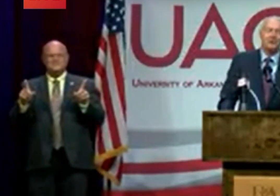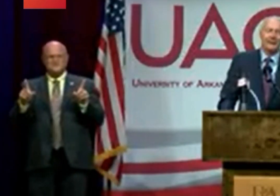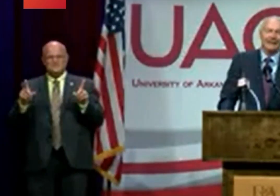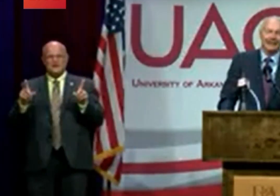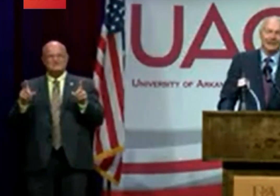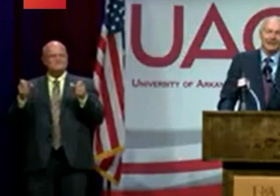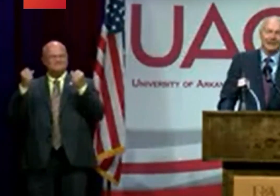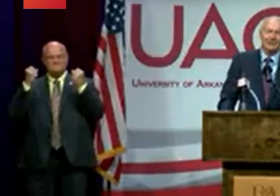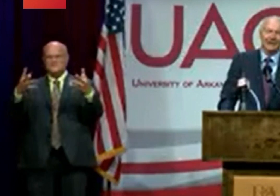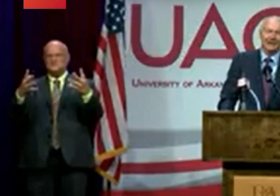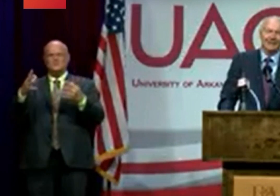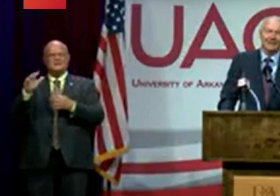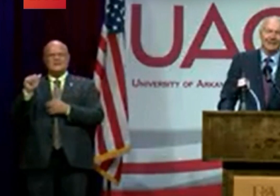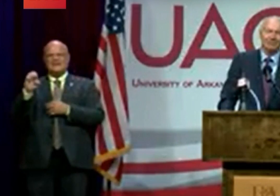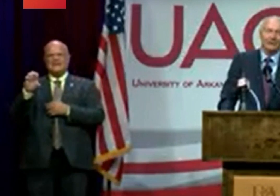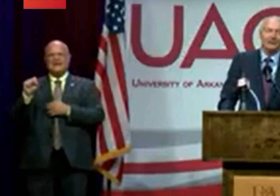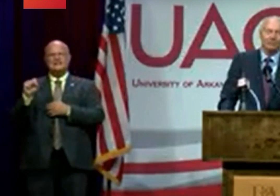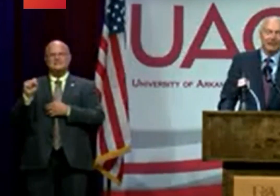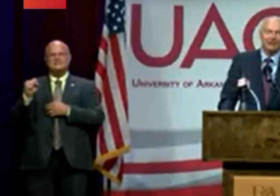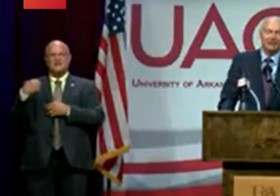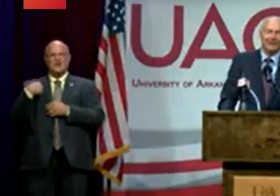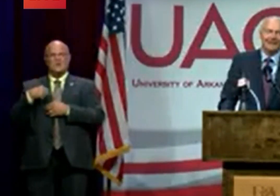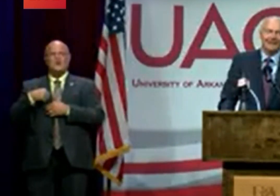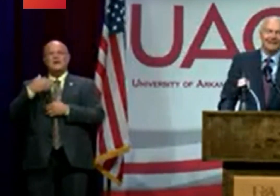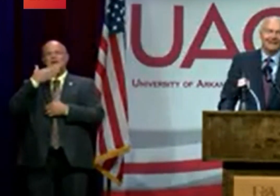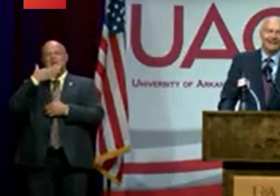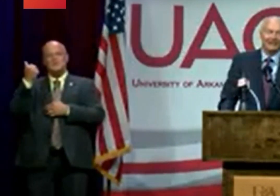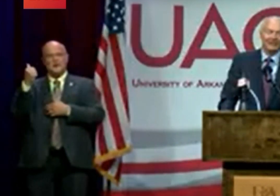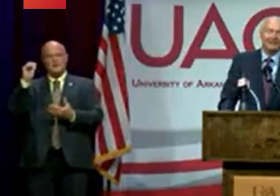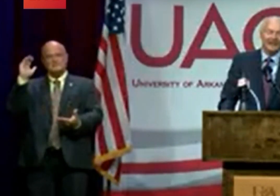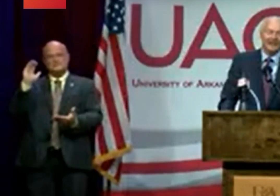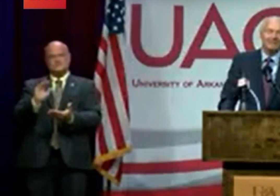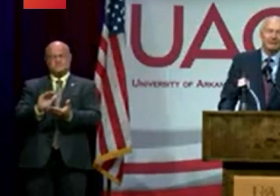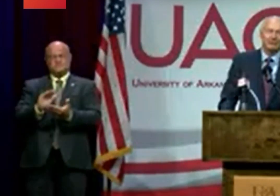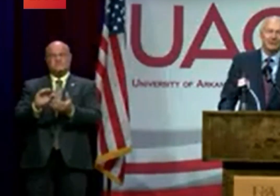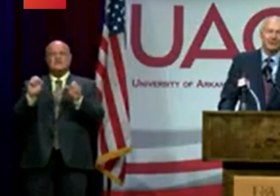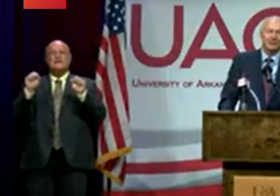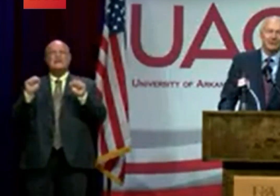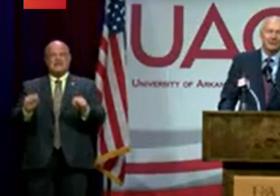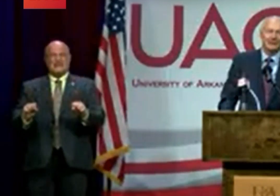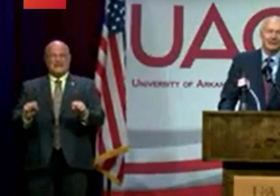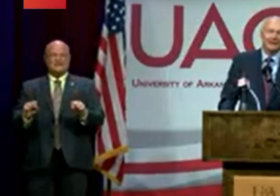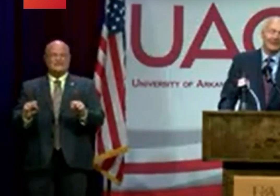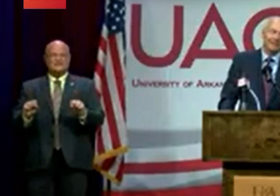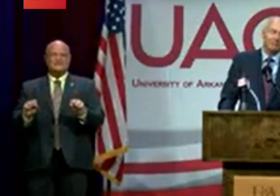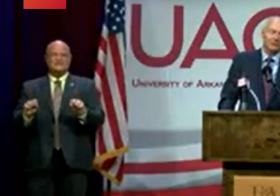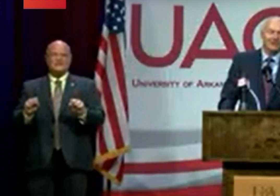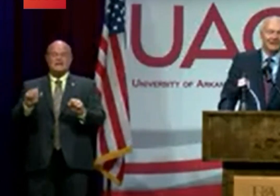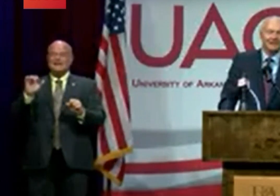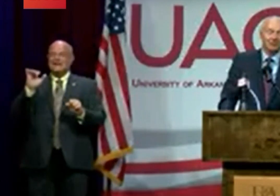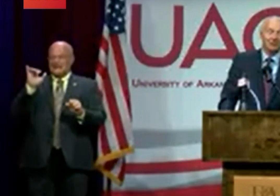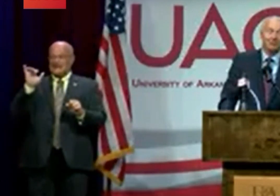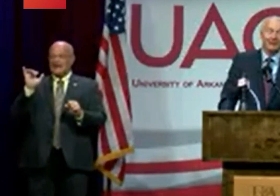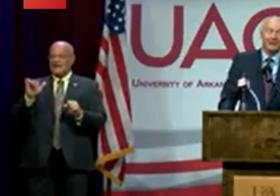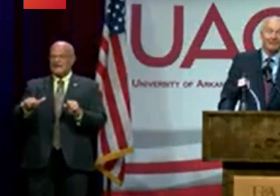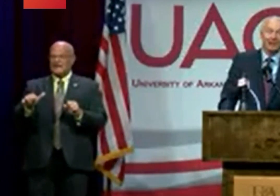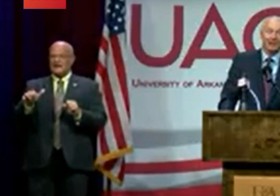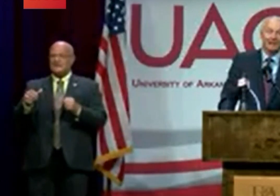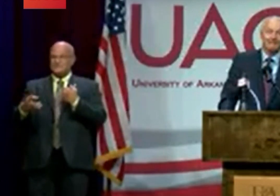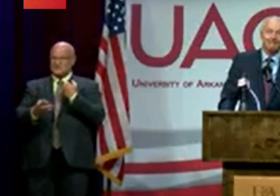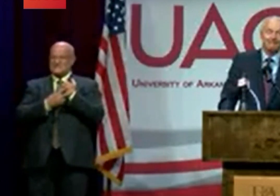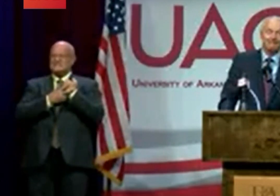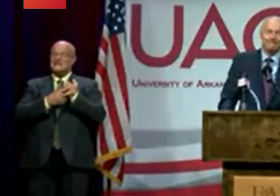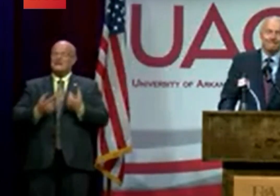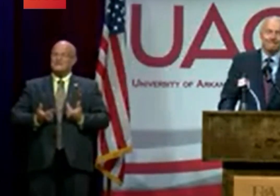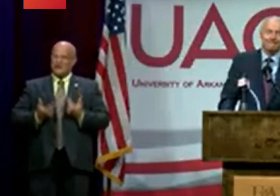is too many cases, and we can do better than that. And I think it can be reduced, and that would ultimately save